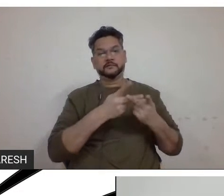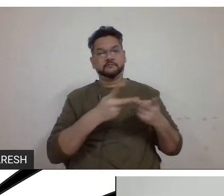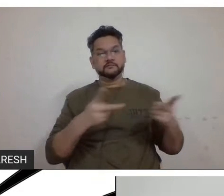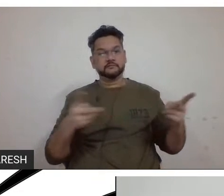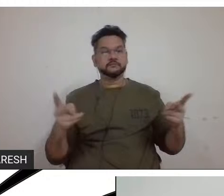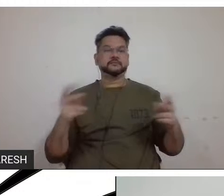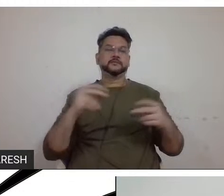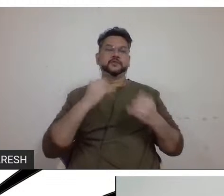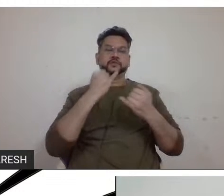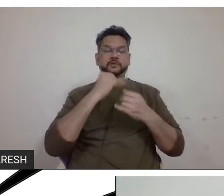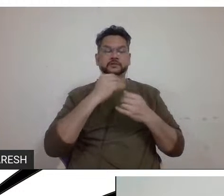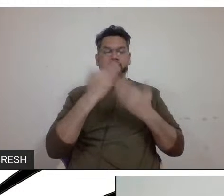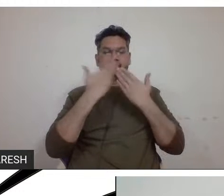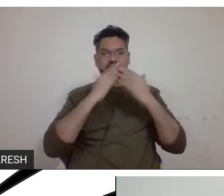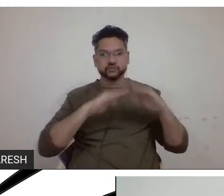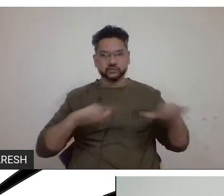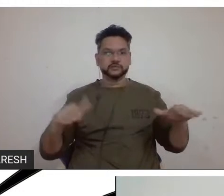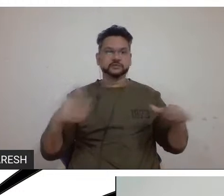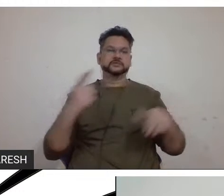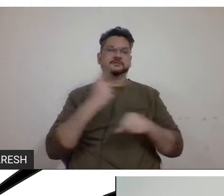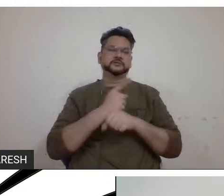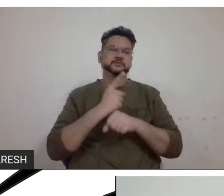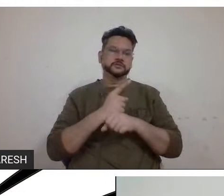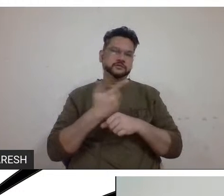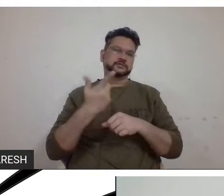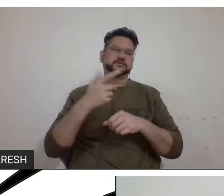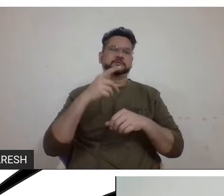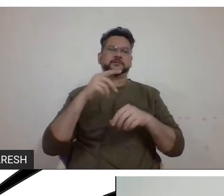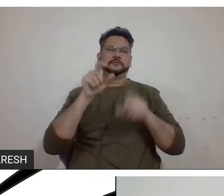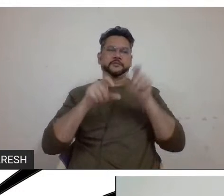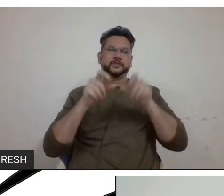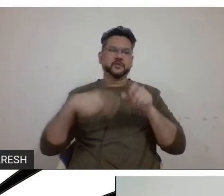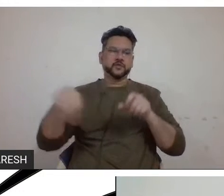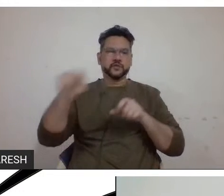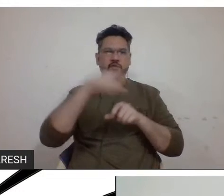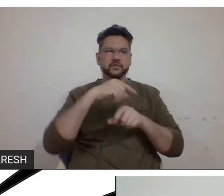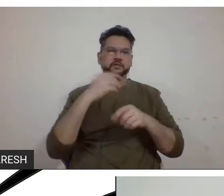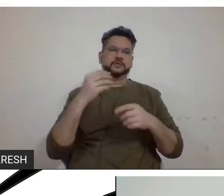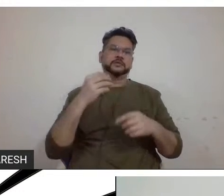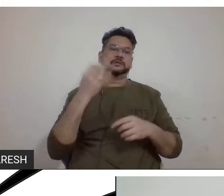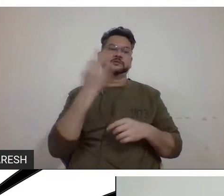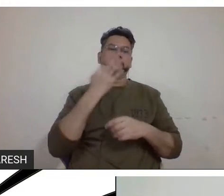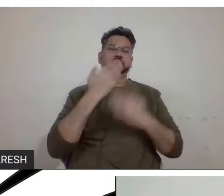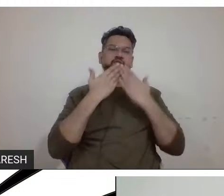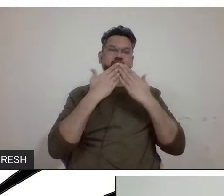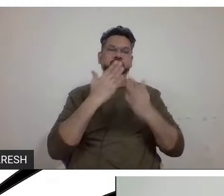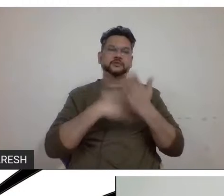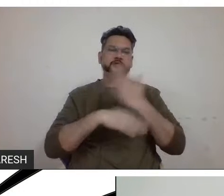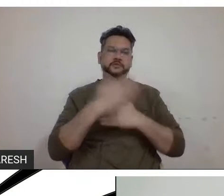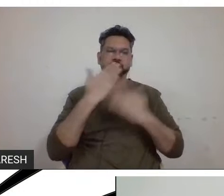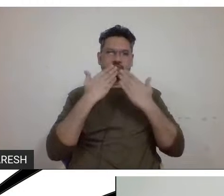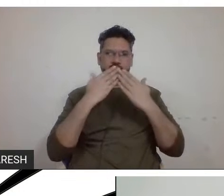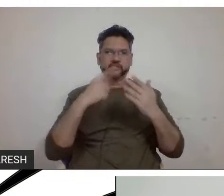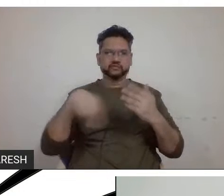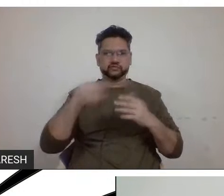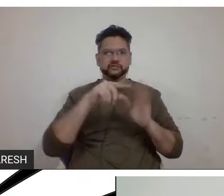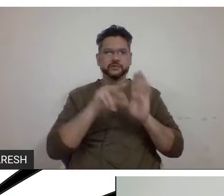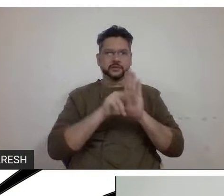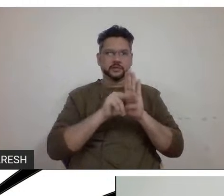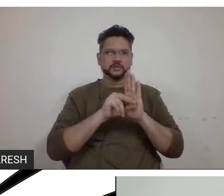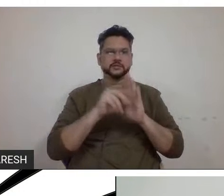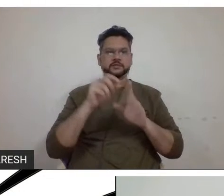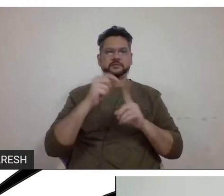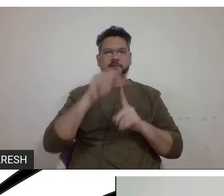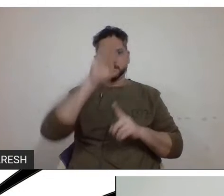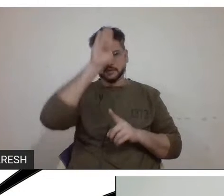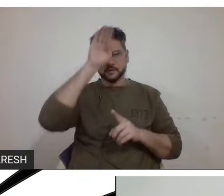various special education schools from Patiala and Rajpura, in which we have discussed about the need